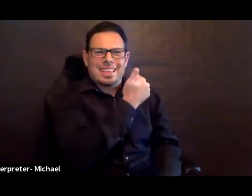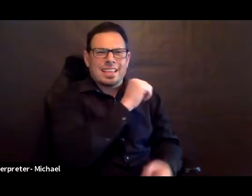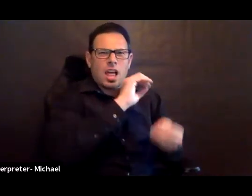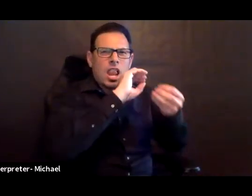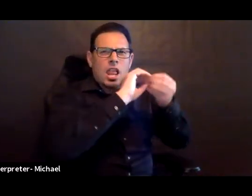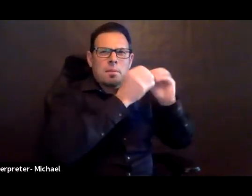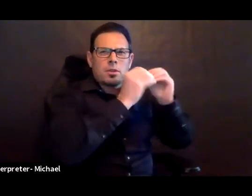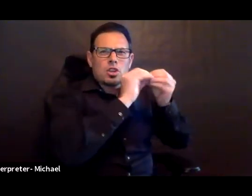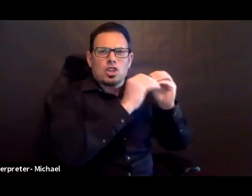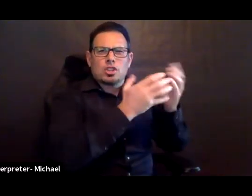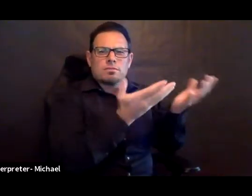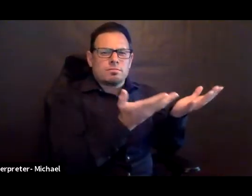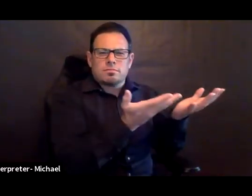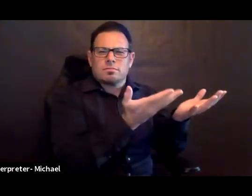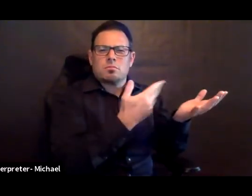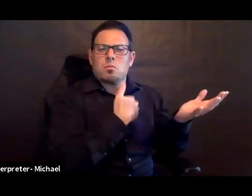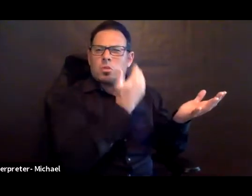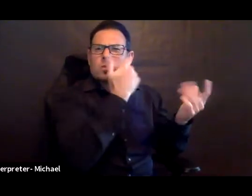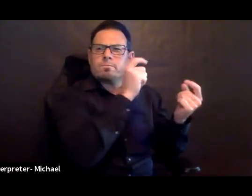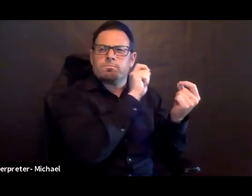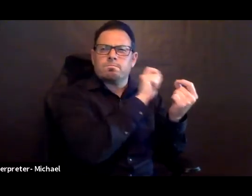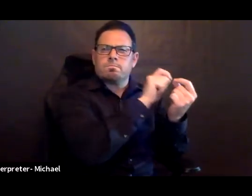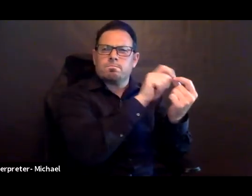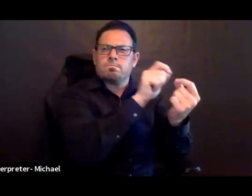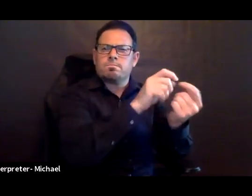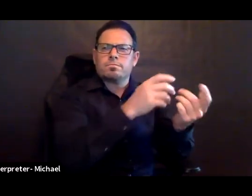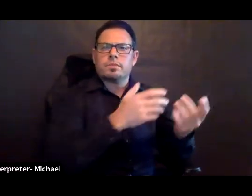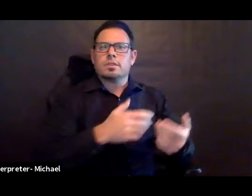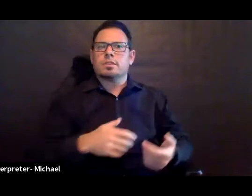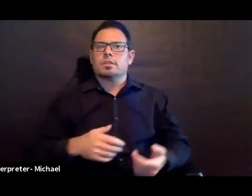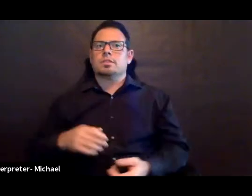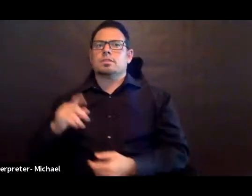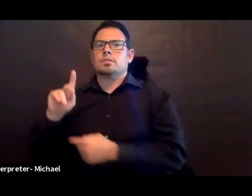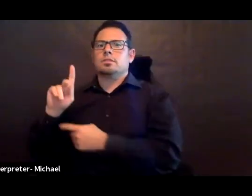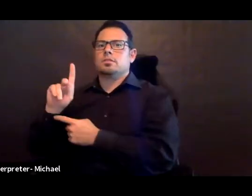new Johnson & Johnson vaccine into the state for a number of weeks